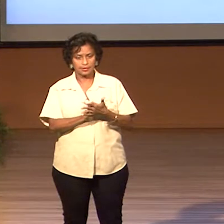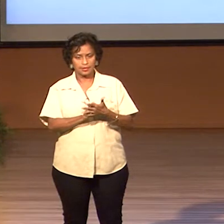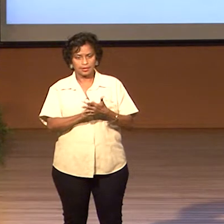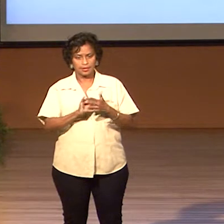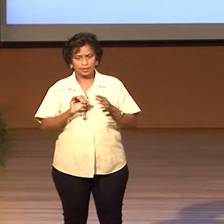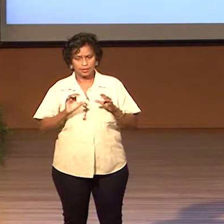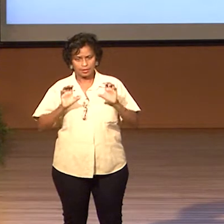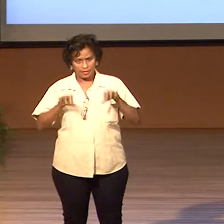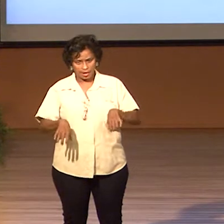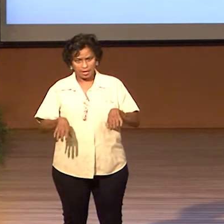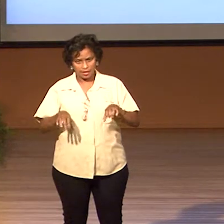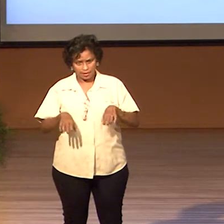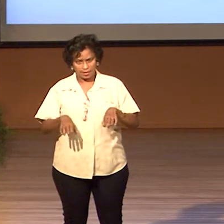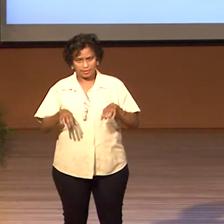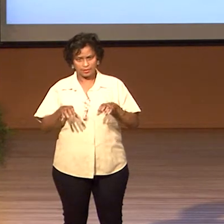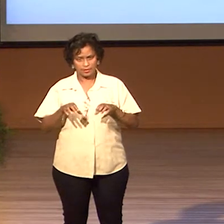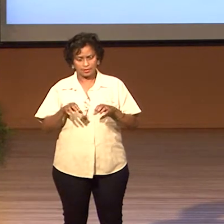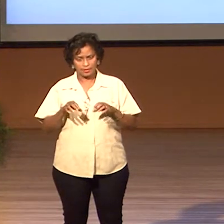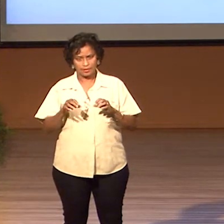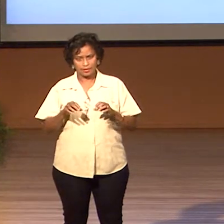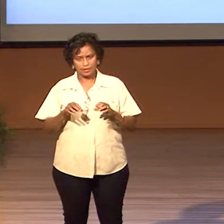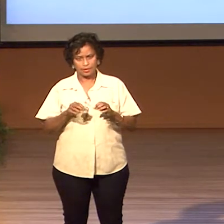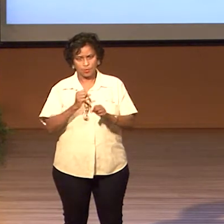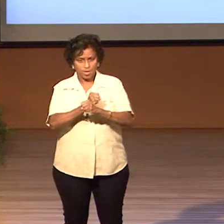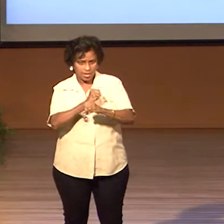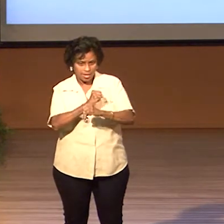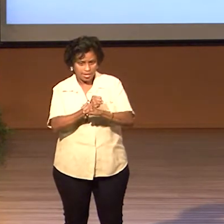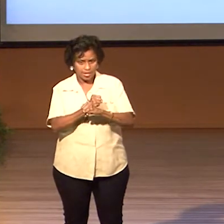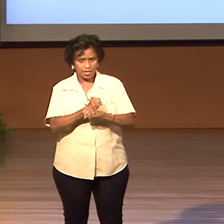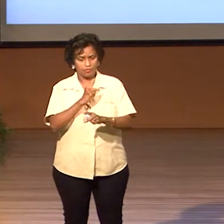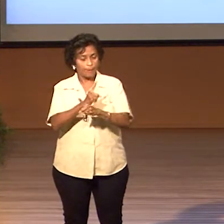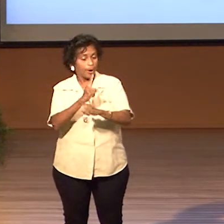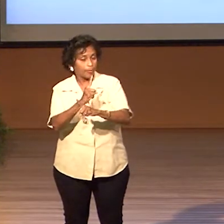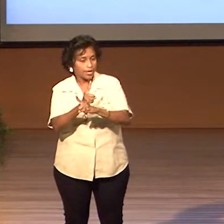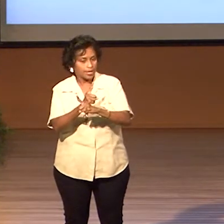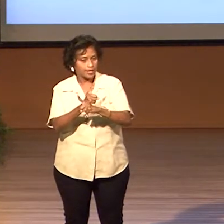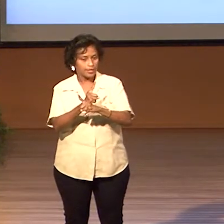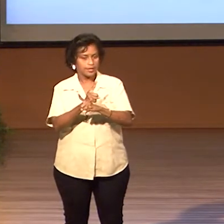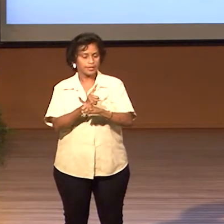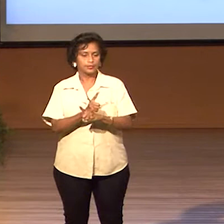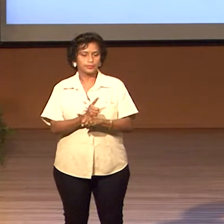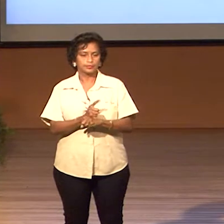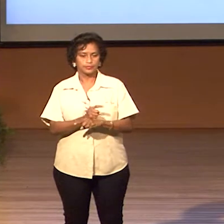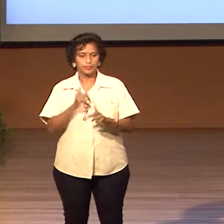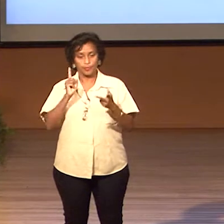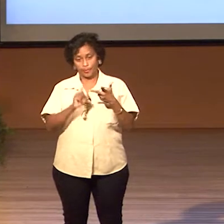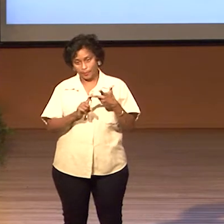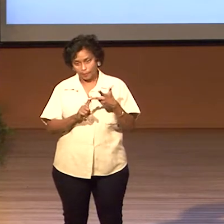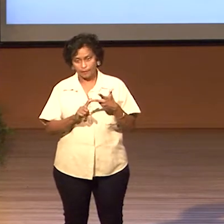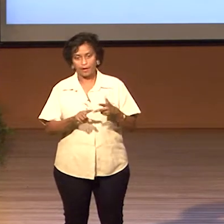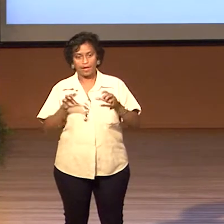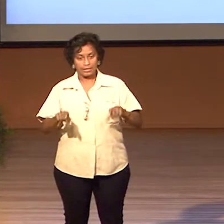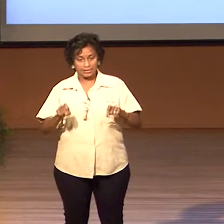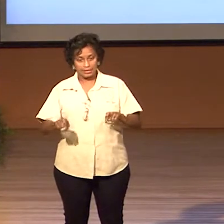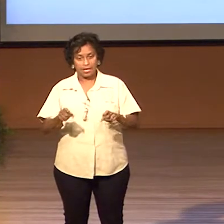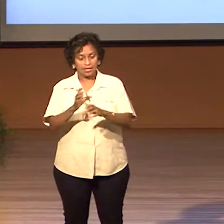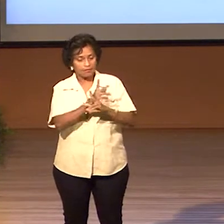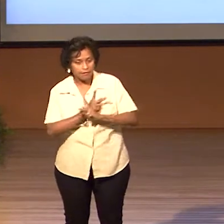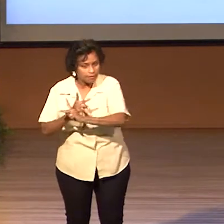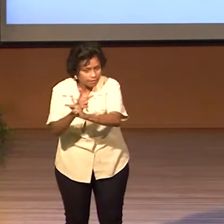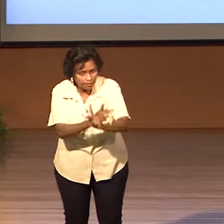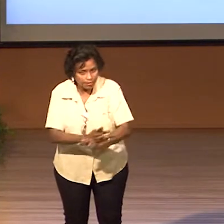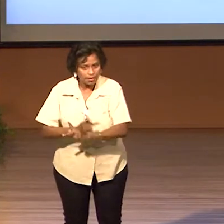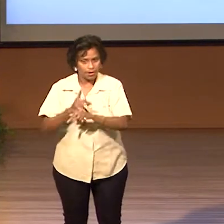be able, that capacity to function. By paternalism, he means the need to take care of the person. And